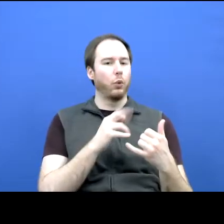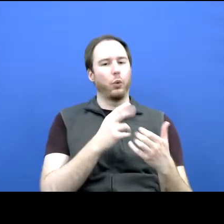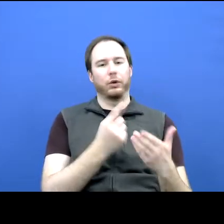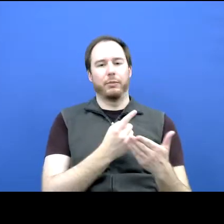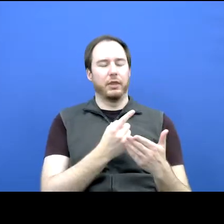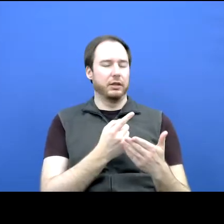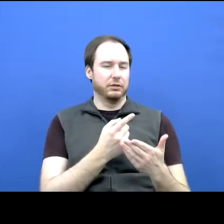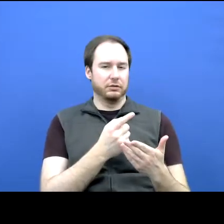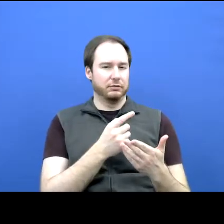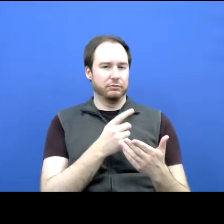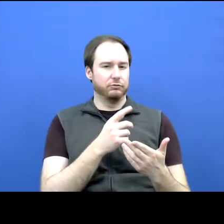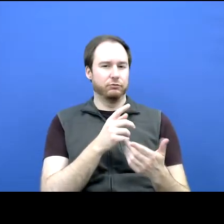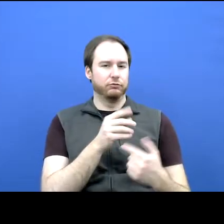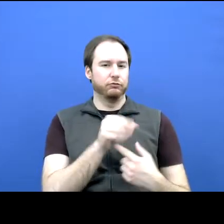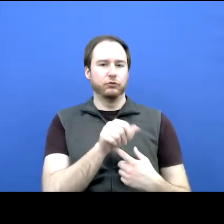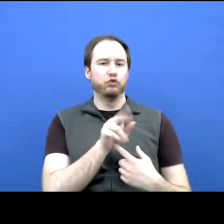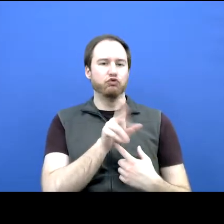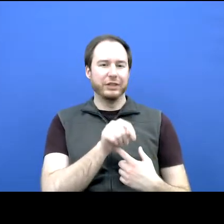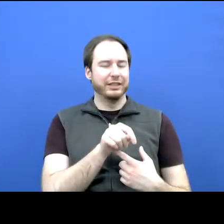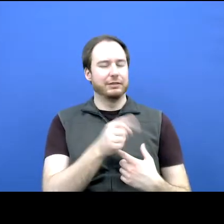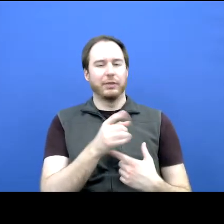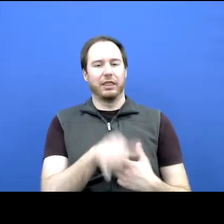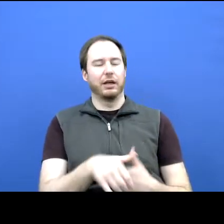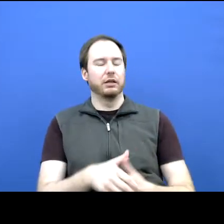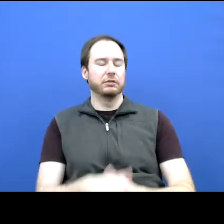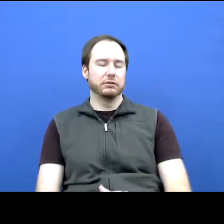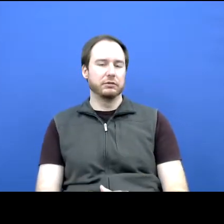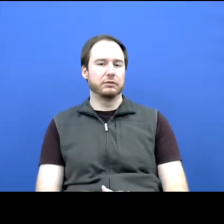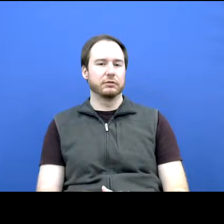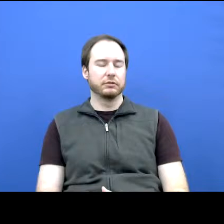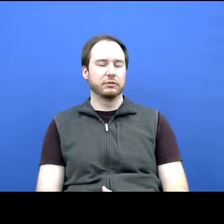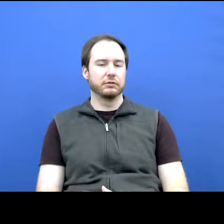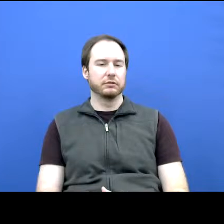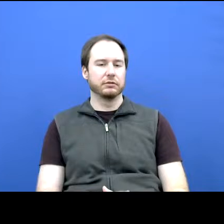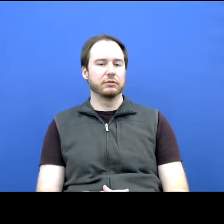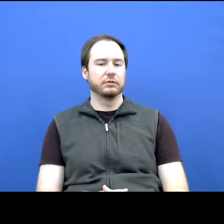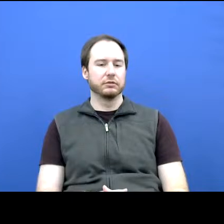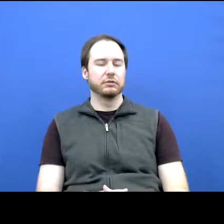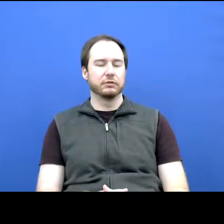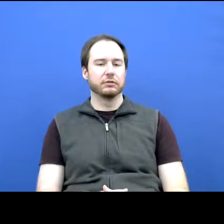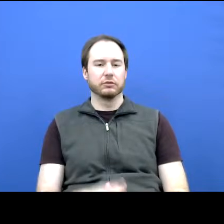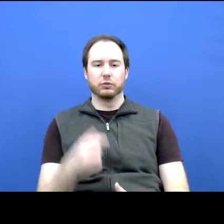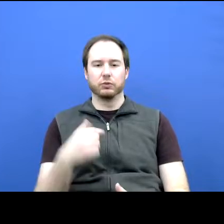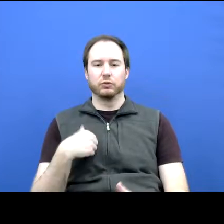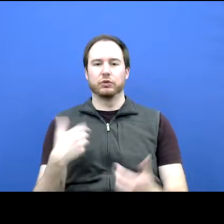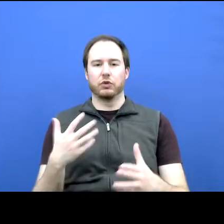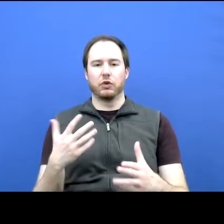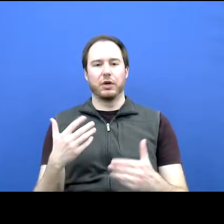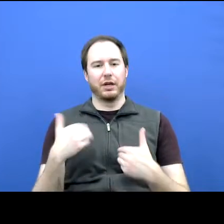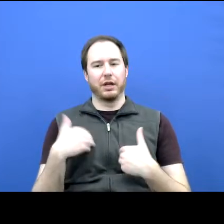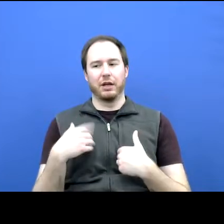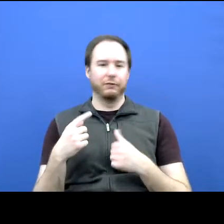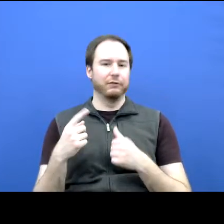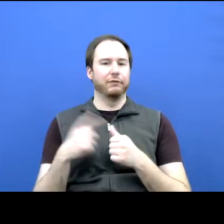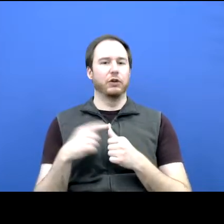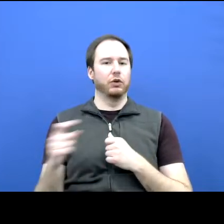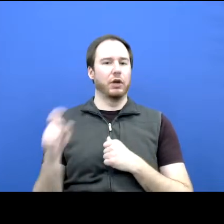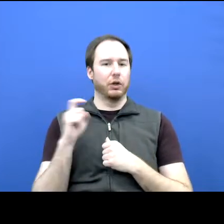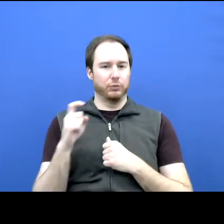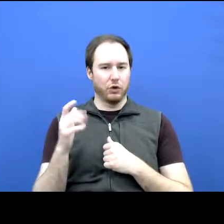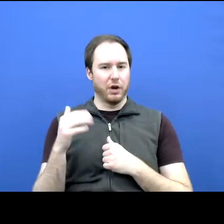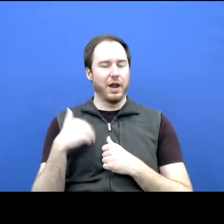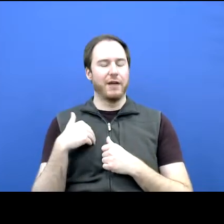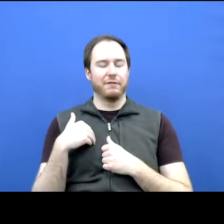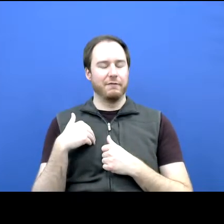stuff like, treats, something like that. So I'll note that we already have one of our first contributions,